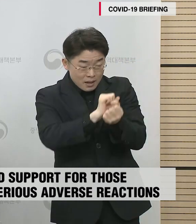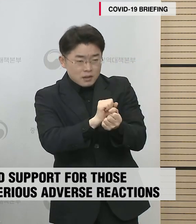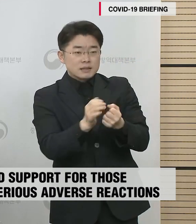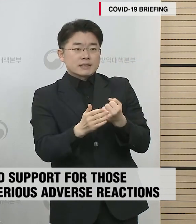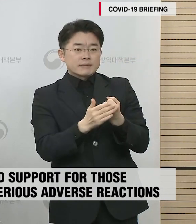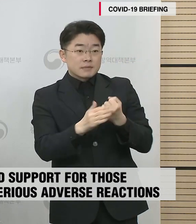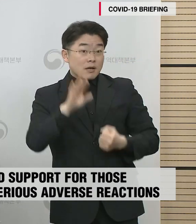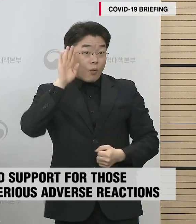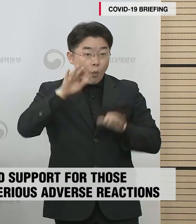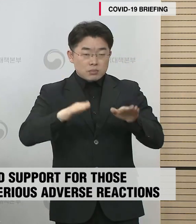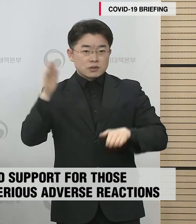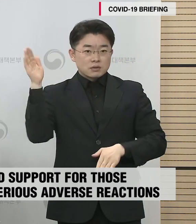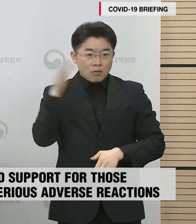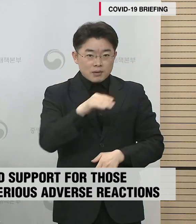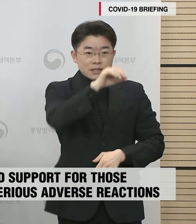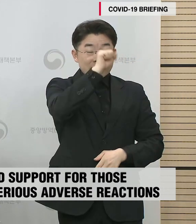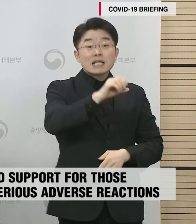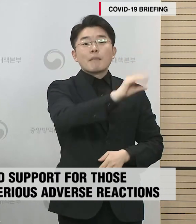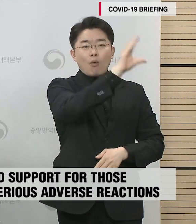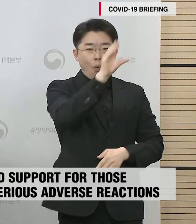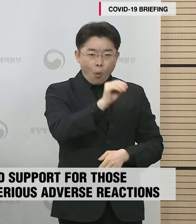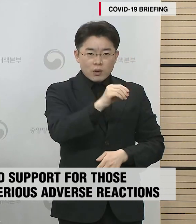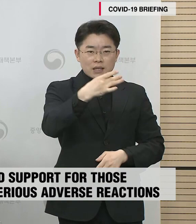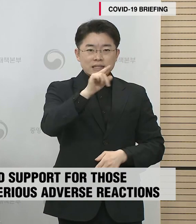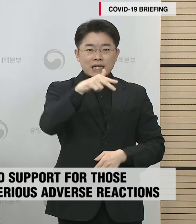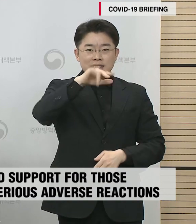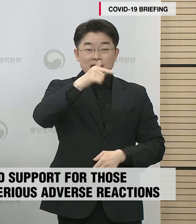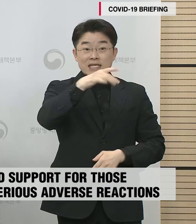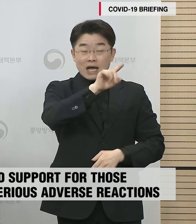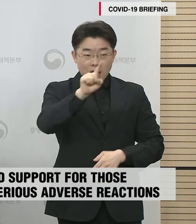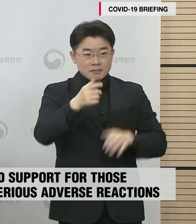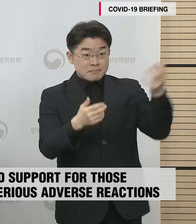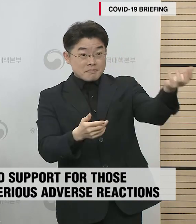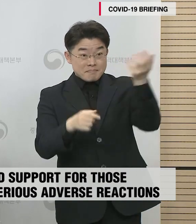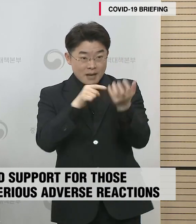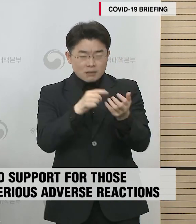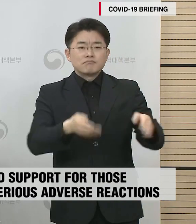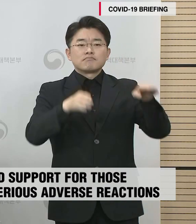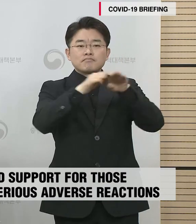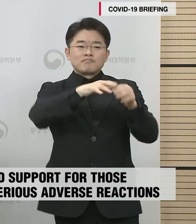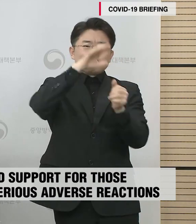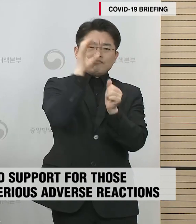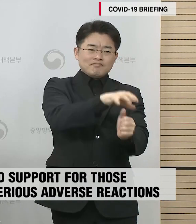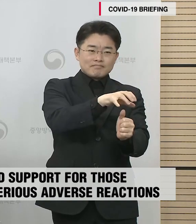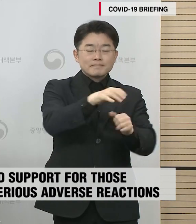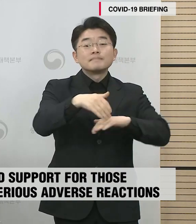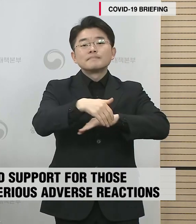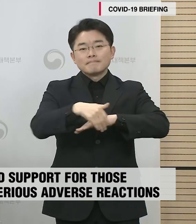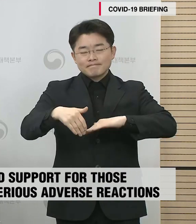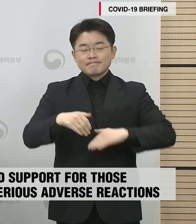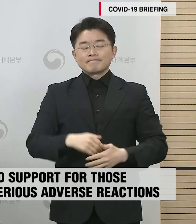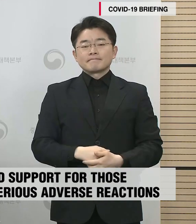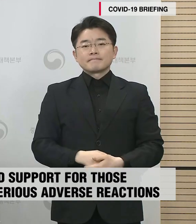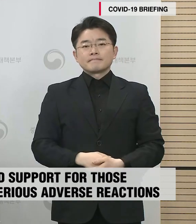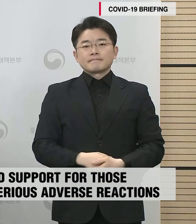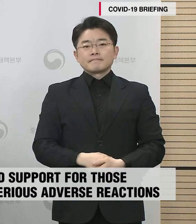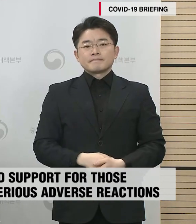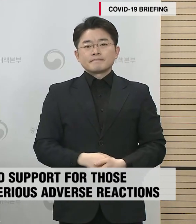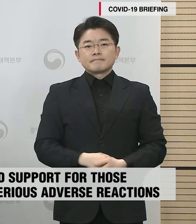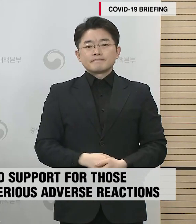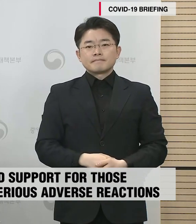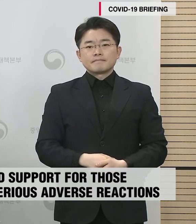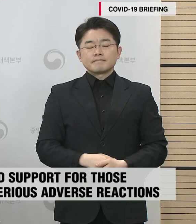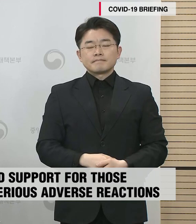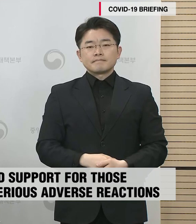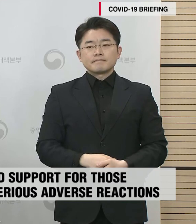some details. Starting from today, everyone flying in directly from Tanzania, we will be also carrying